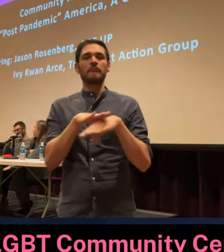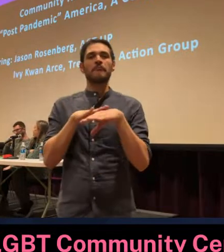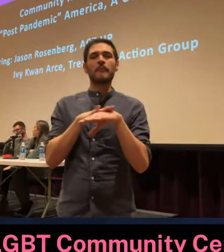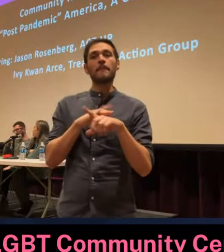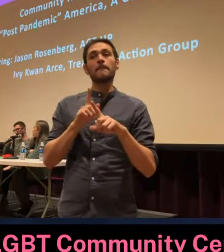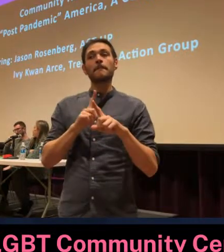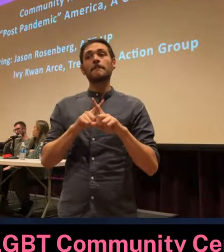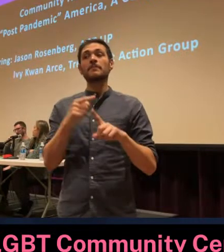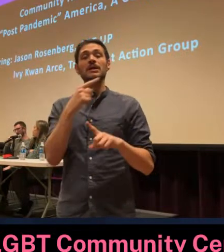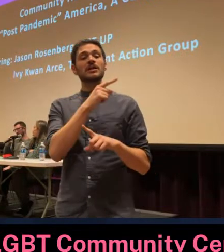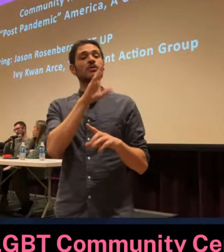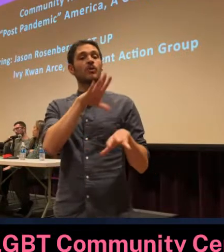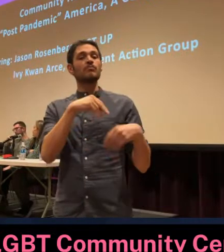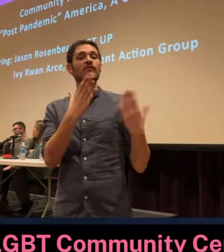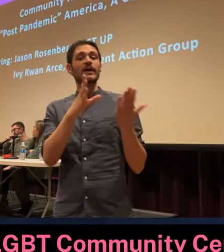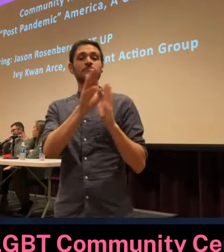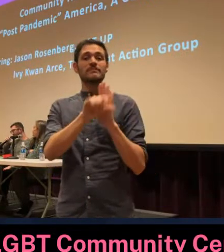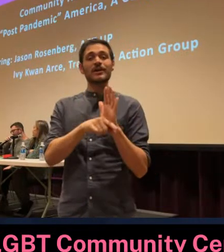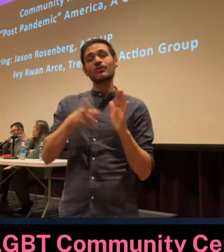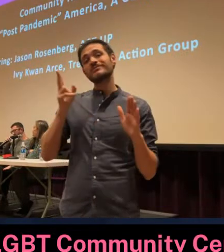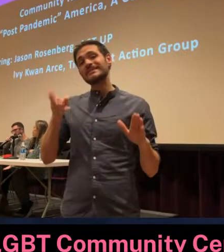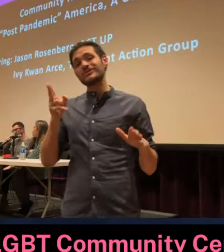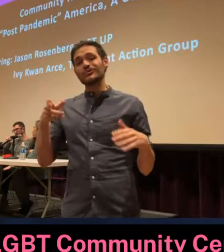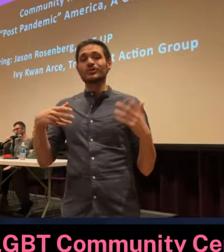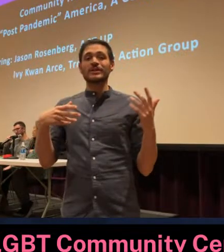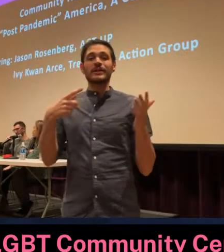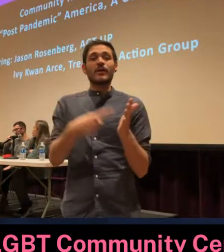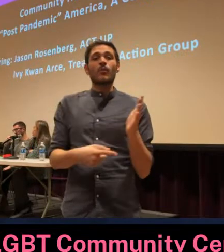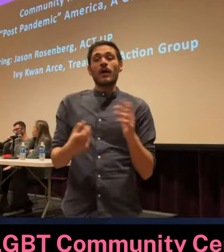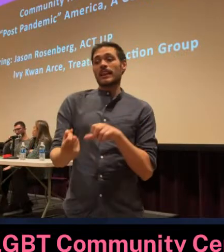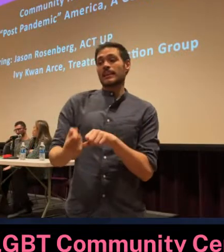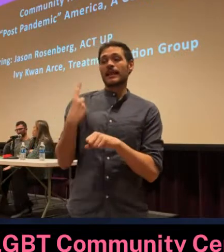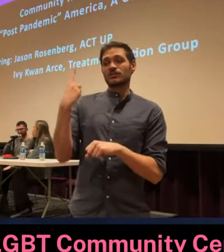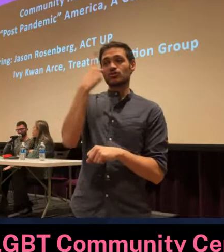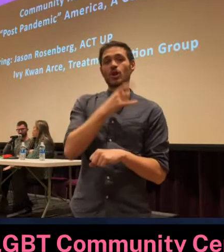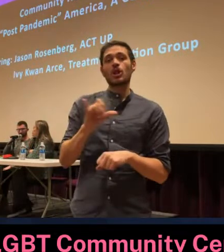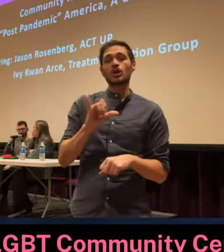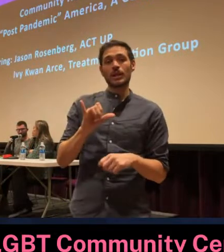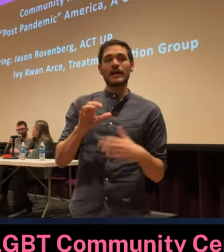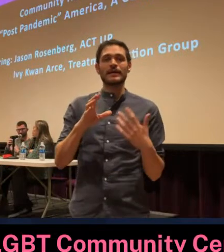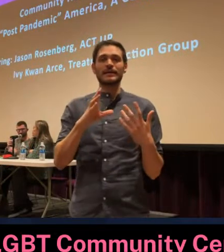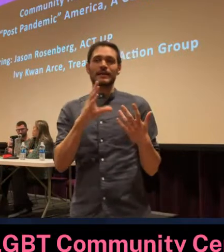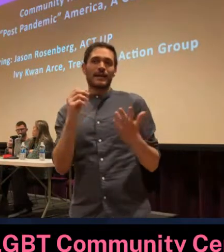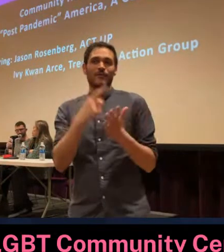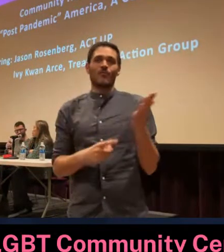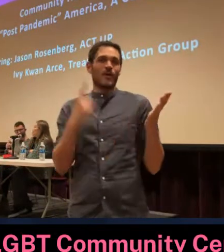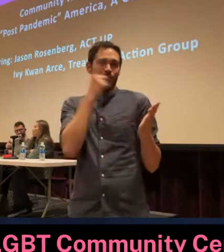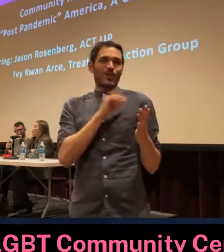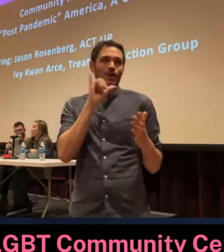the history, kind of what we did last year and what we're looking for moving forward.